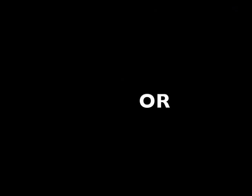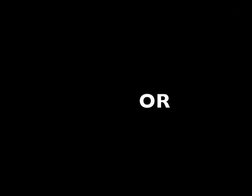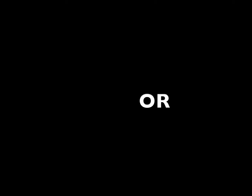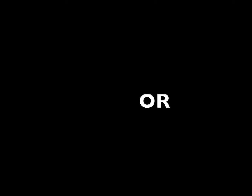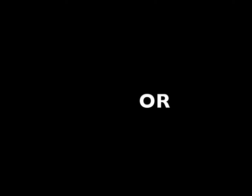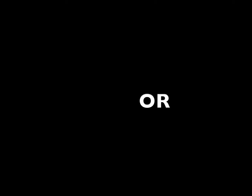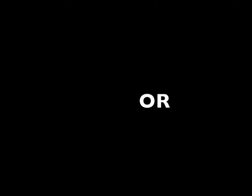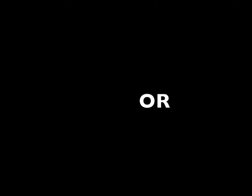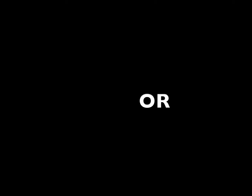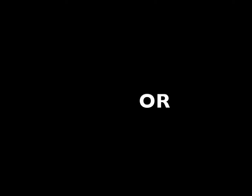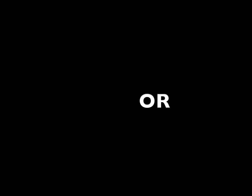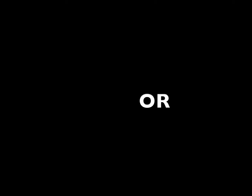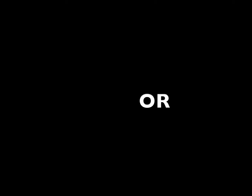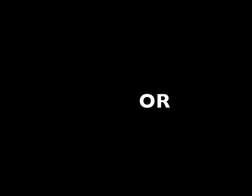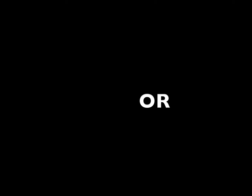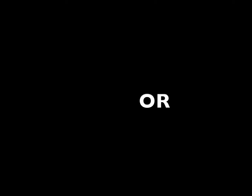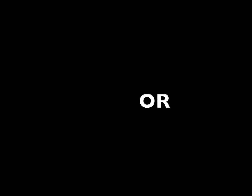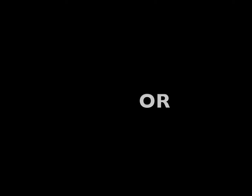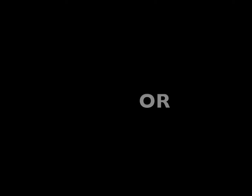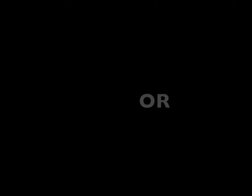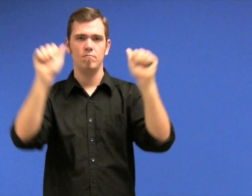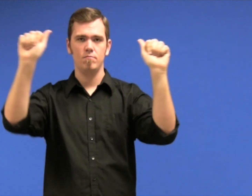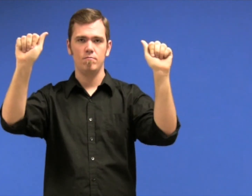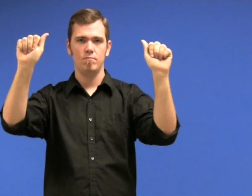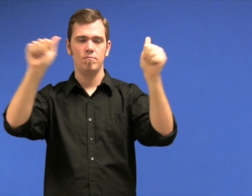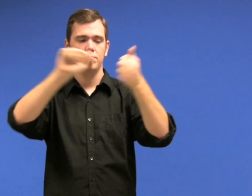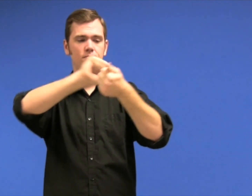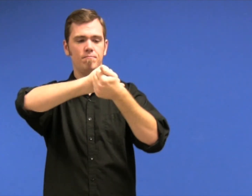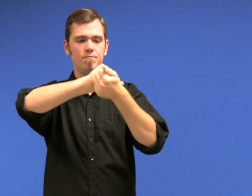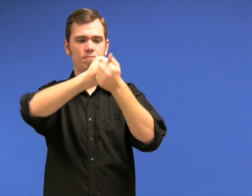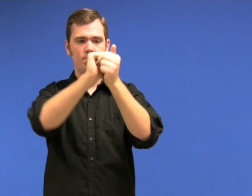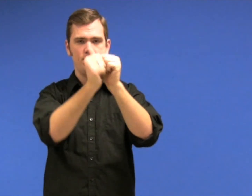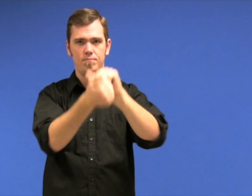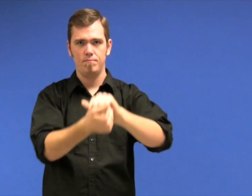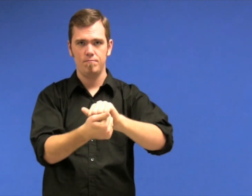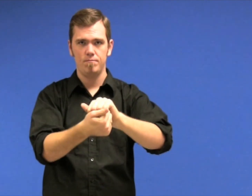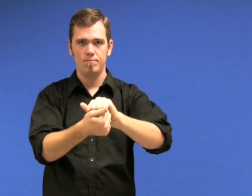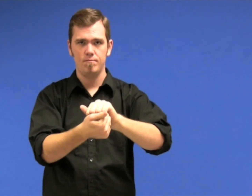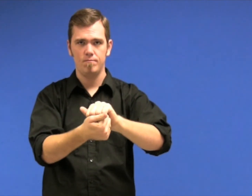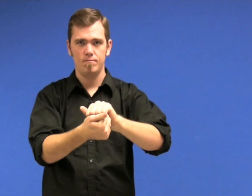Or you just switch the hand shape to an A hand, but the movement's the same. Change.